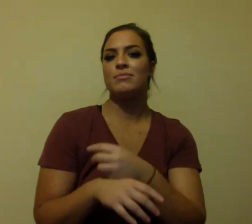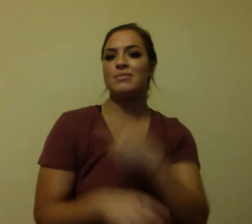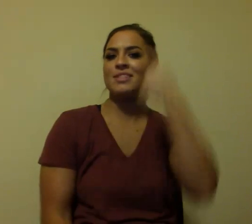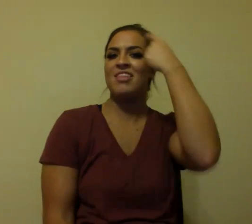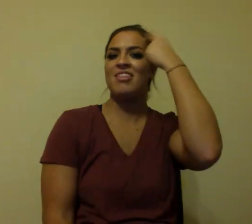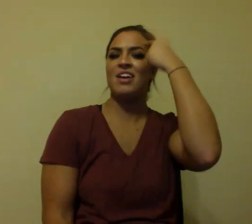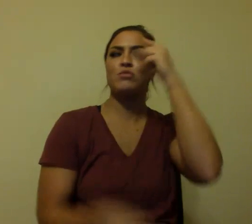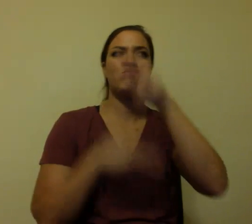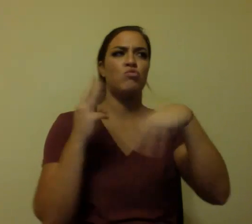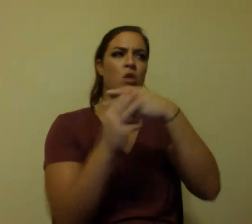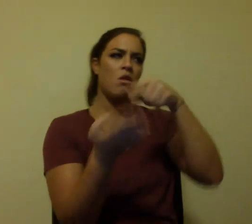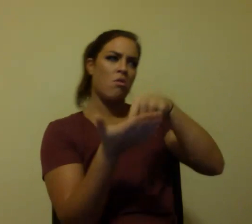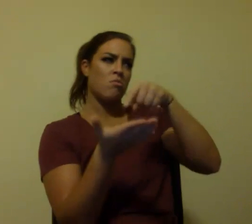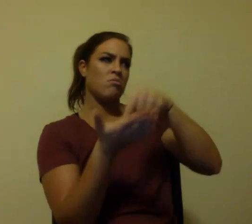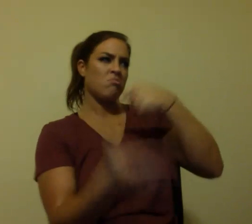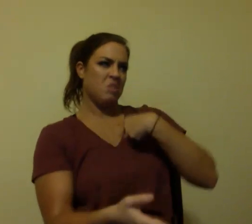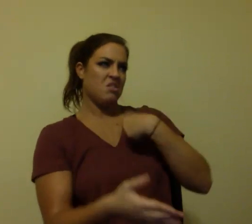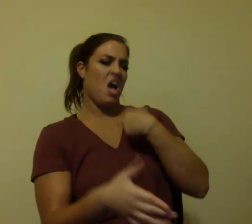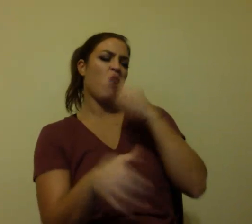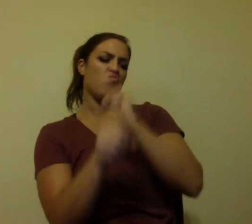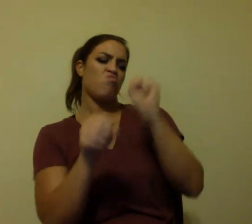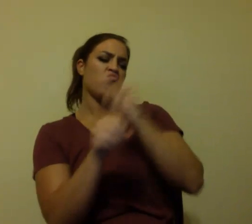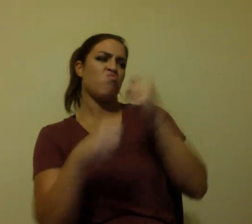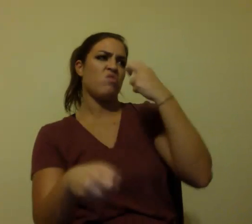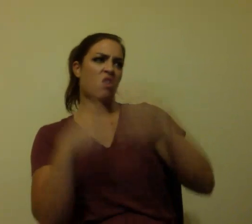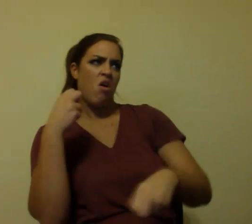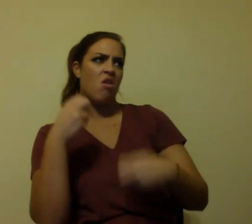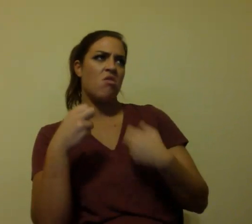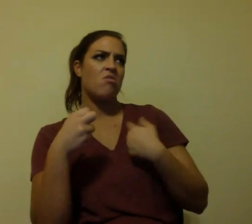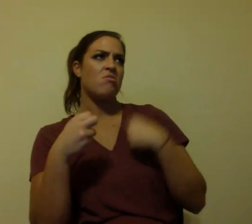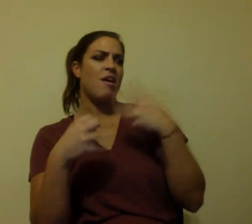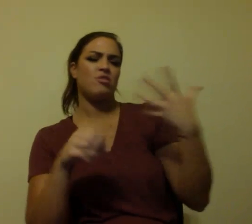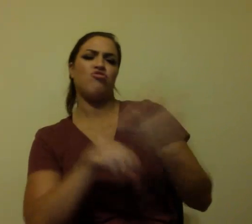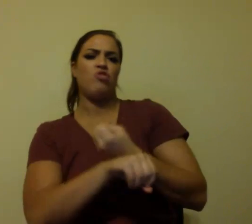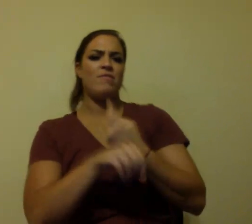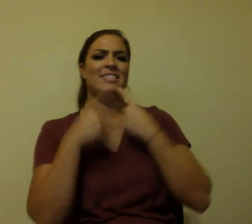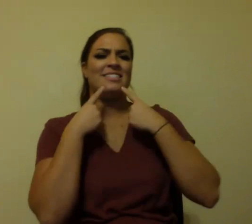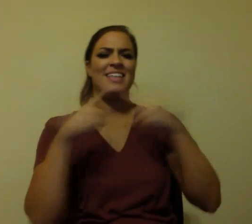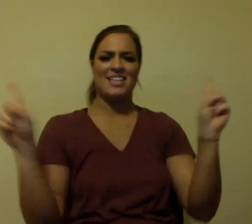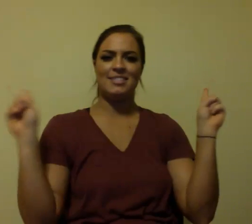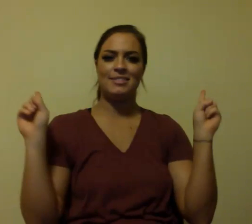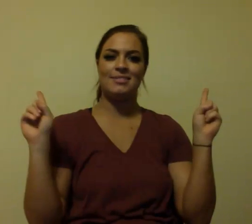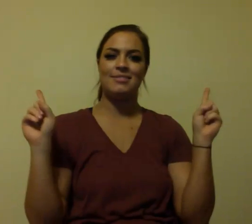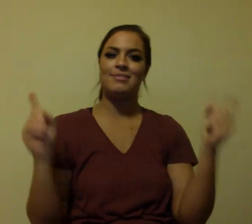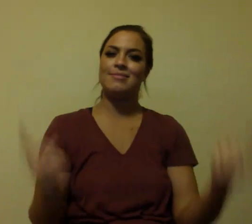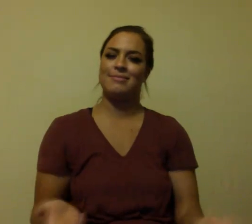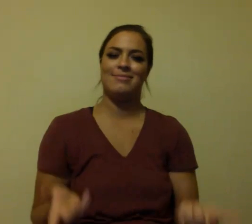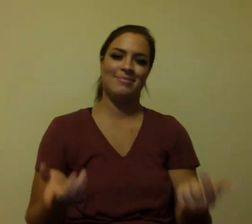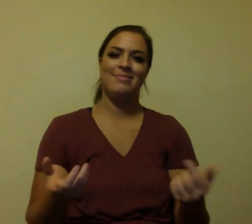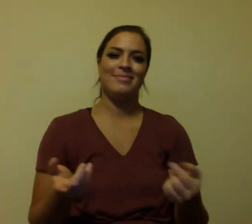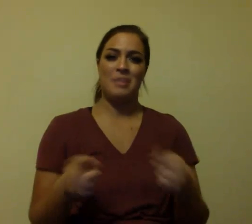expecting success to fall into your lap like some sort of cosmic reward will only lead to disappointment.